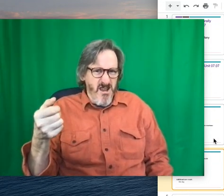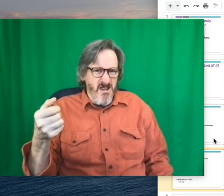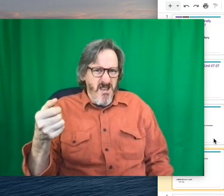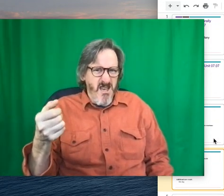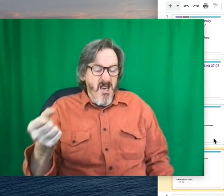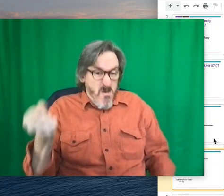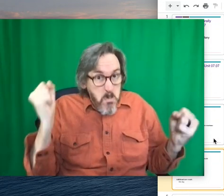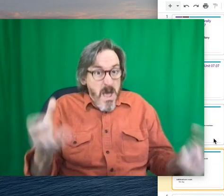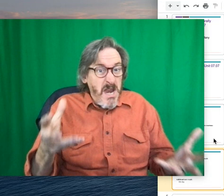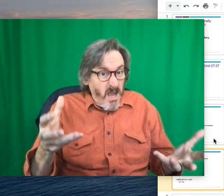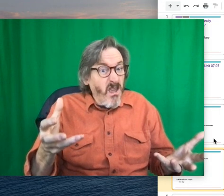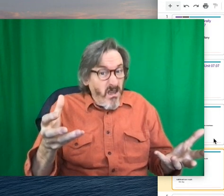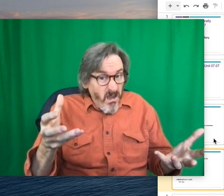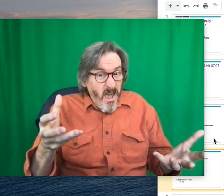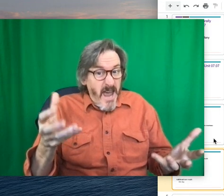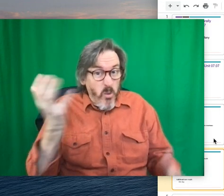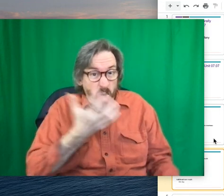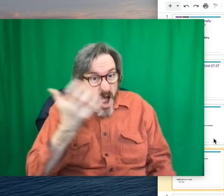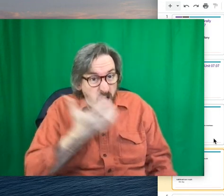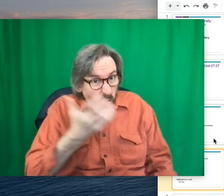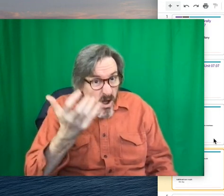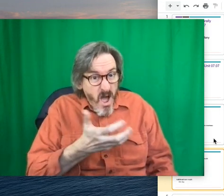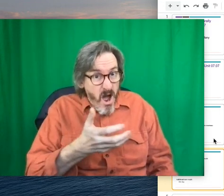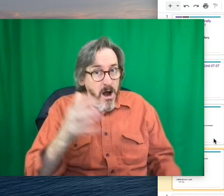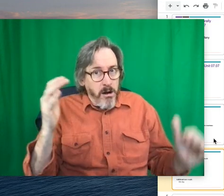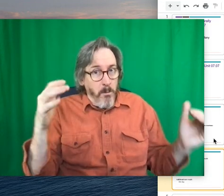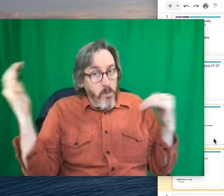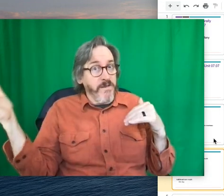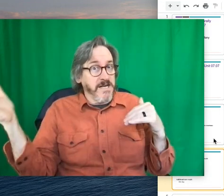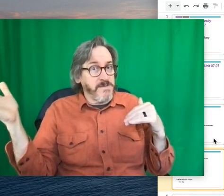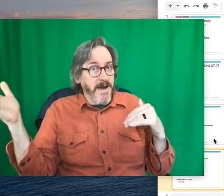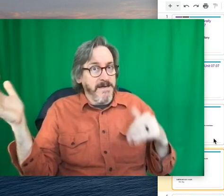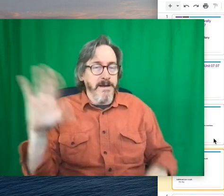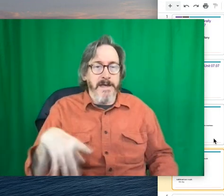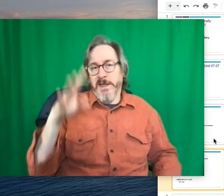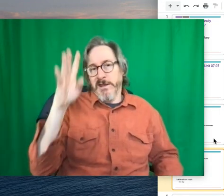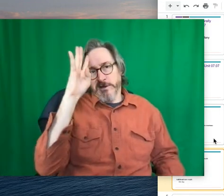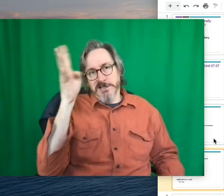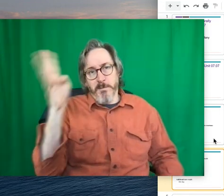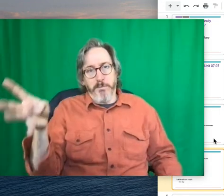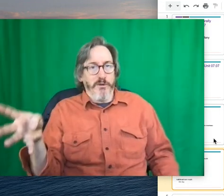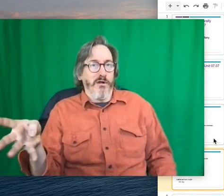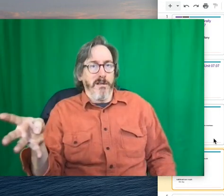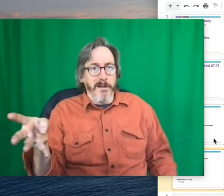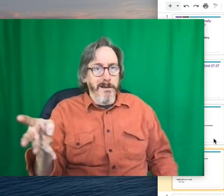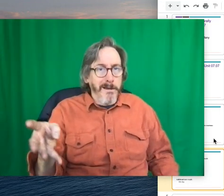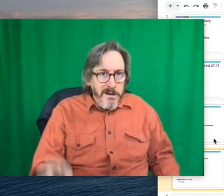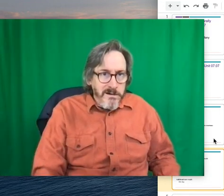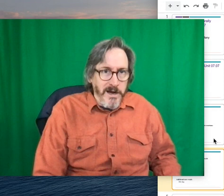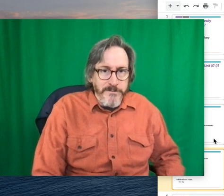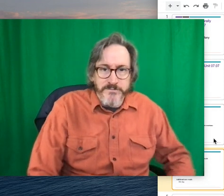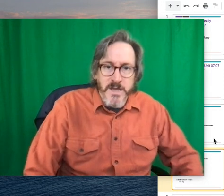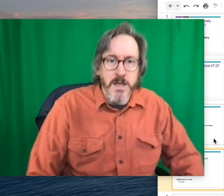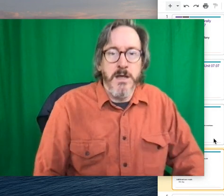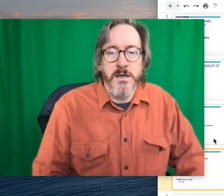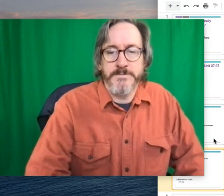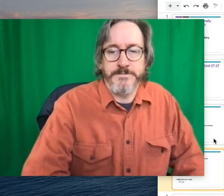I thought. Many and wow are more than expected. And then there's the bull,